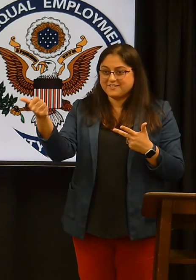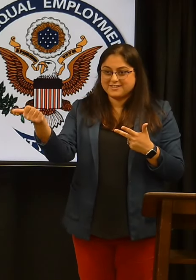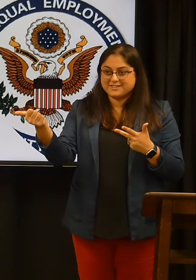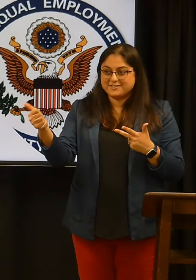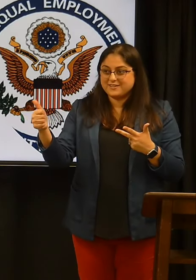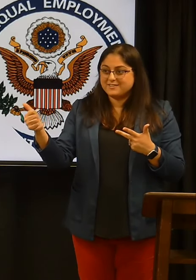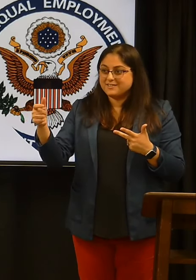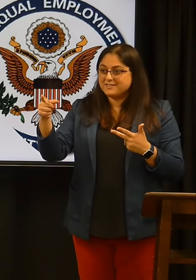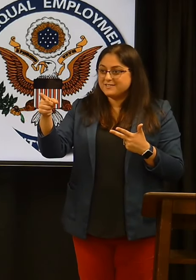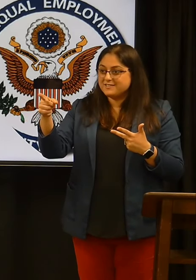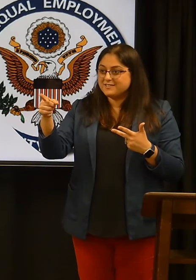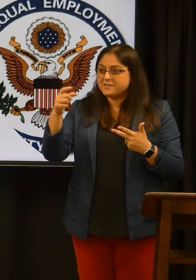Anything else?